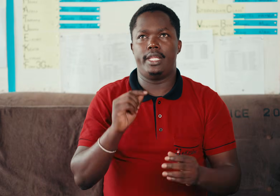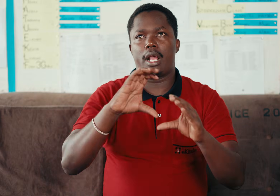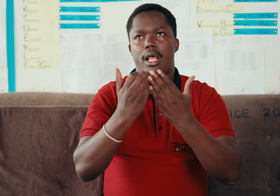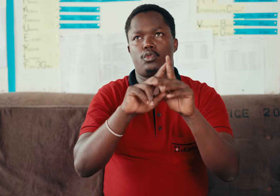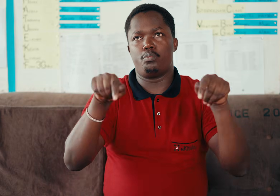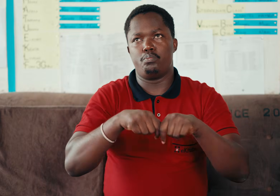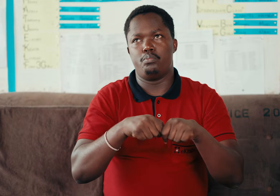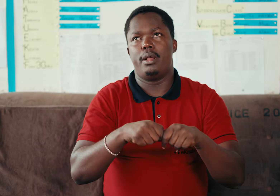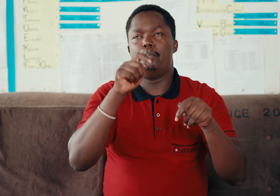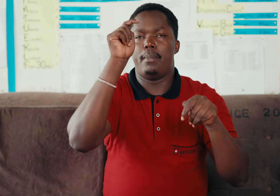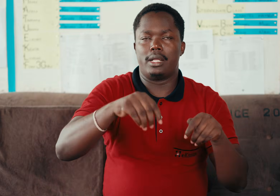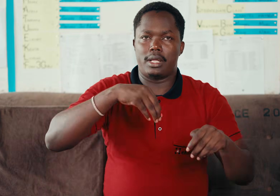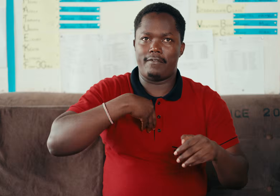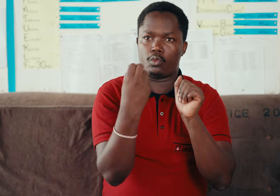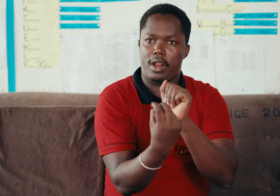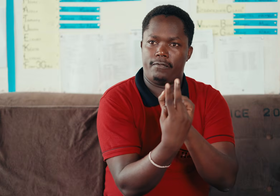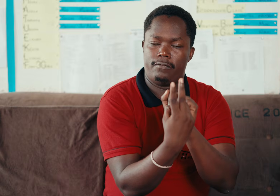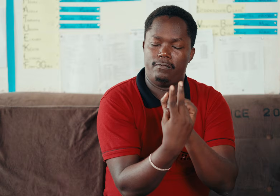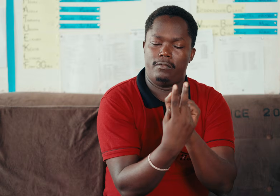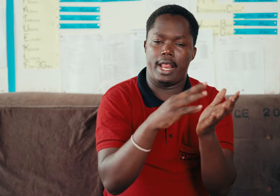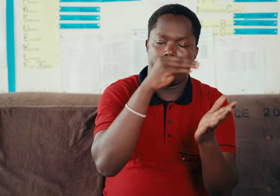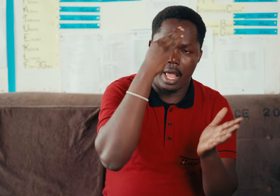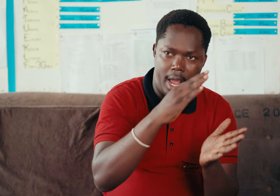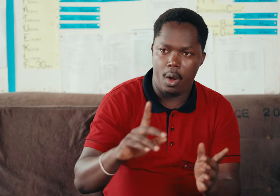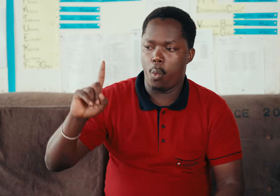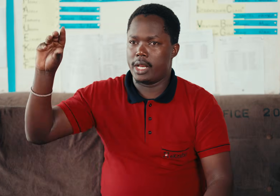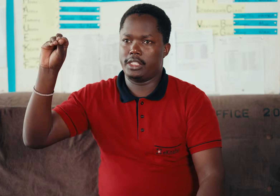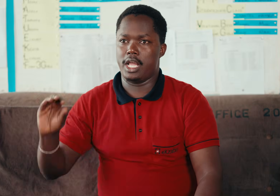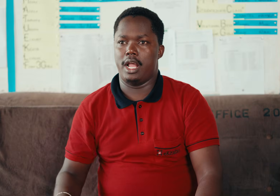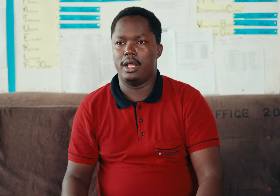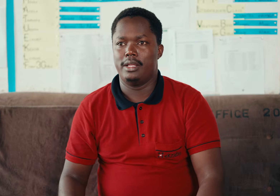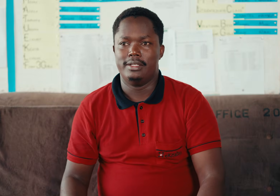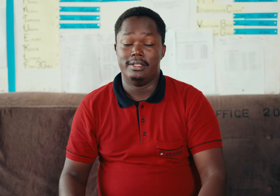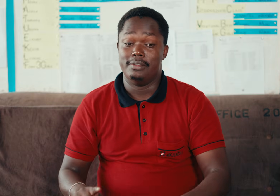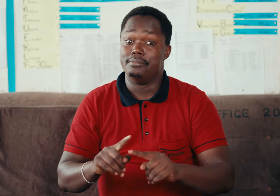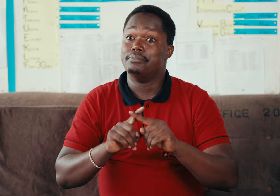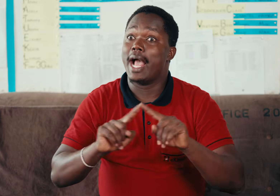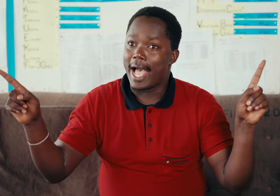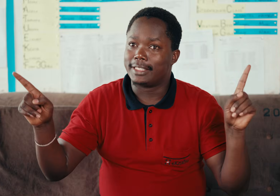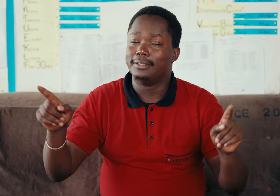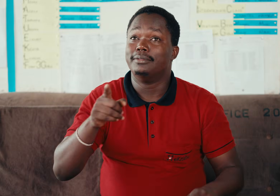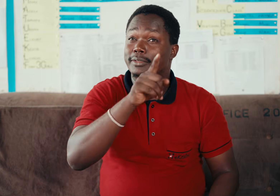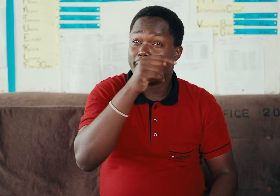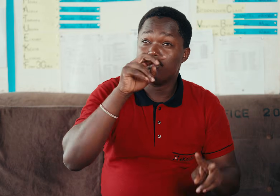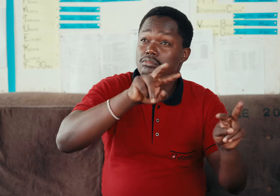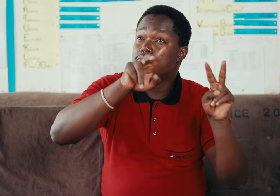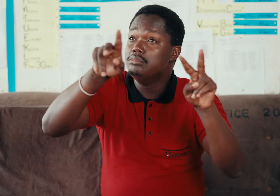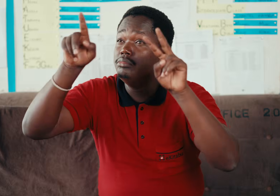have a policy that says in a room, we must have, rather classroom must have a ratio of 1 to 12 learners, 1 teacher to 12 learners.